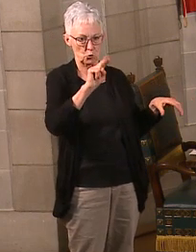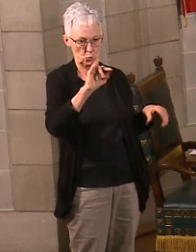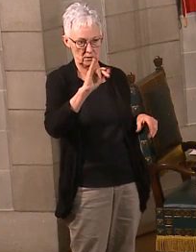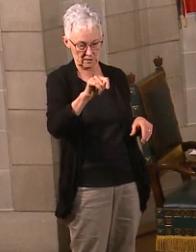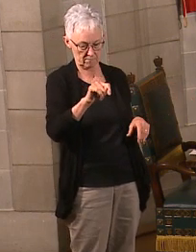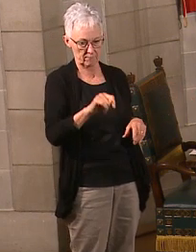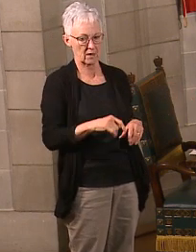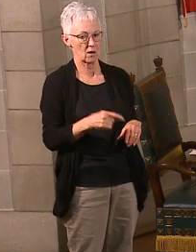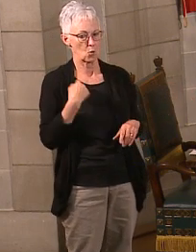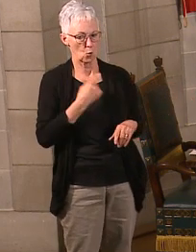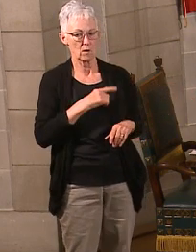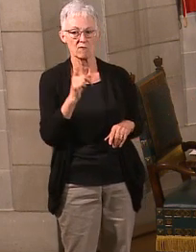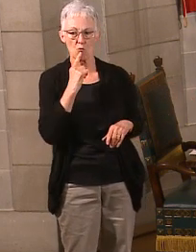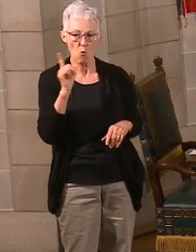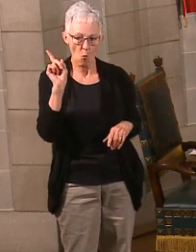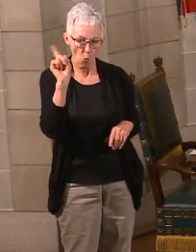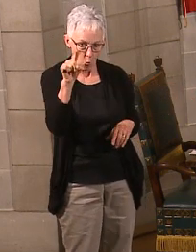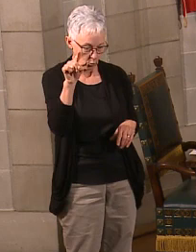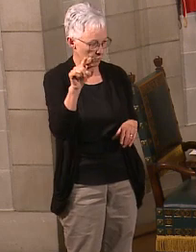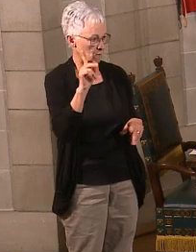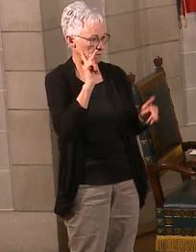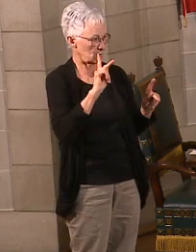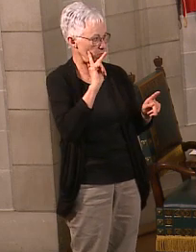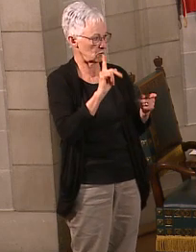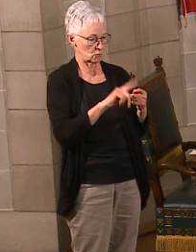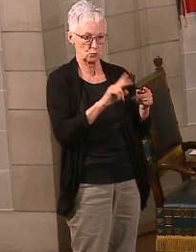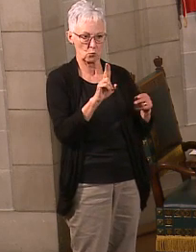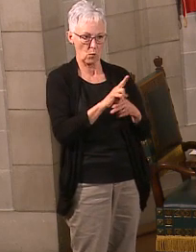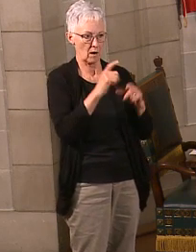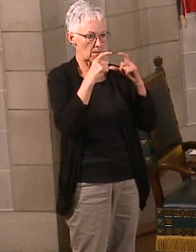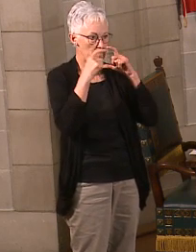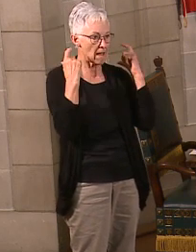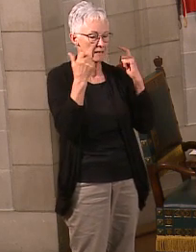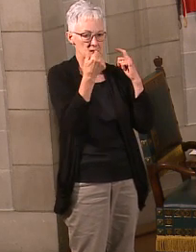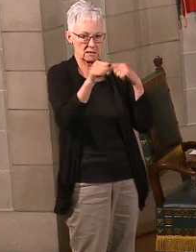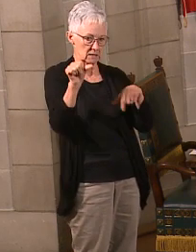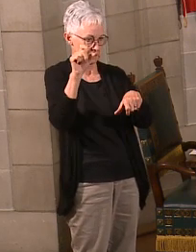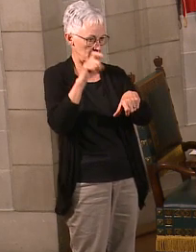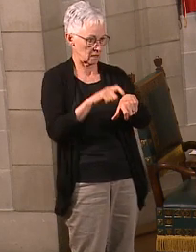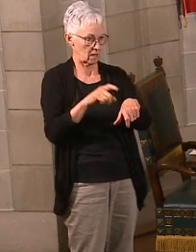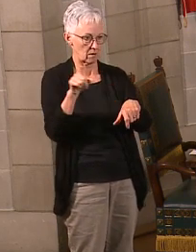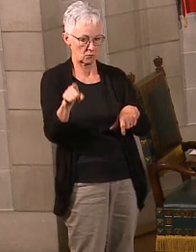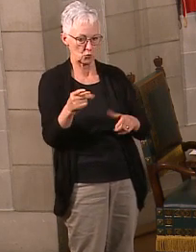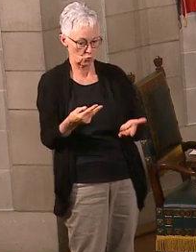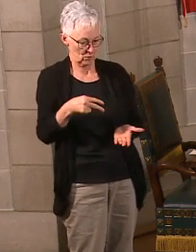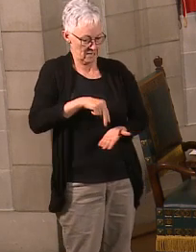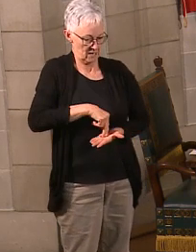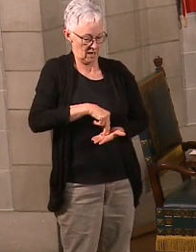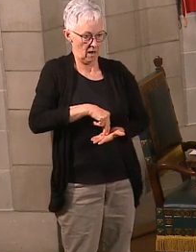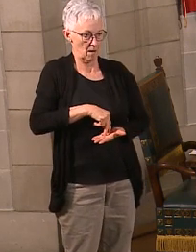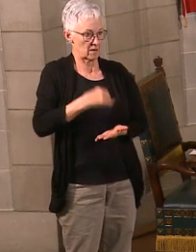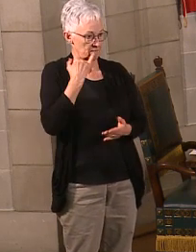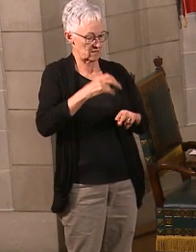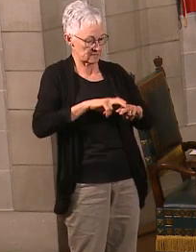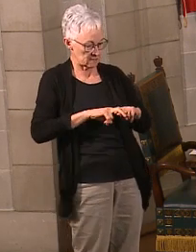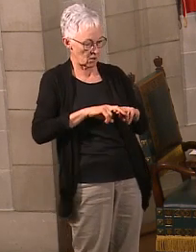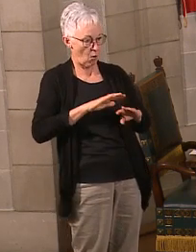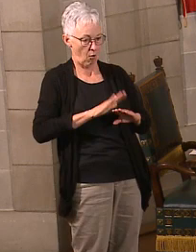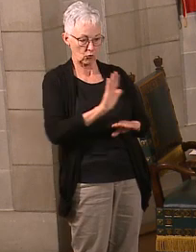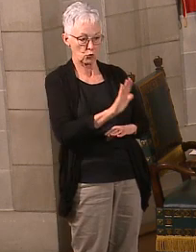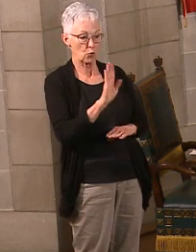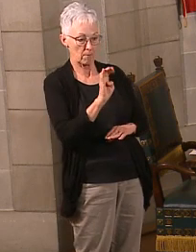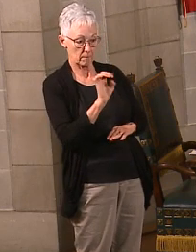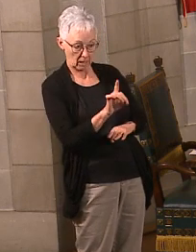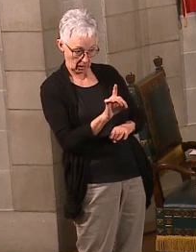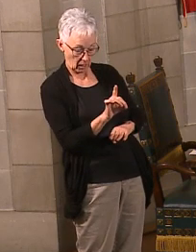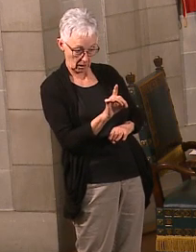mask anytime that they're not sitting on or in their bed, and recognizing that there'll still be situations